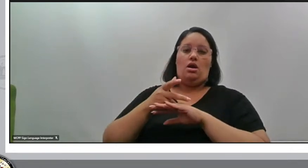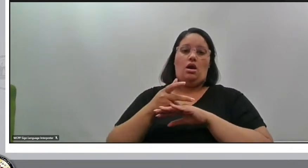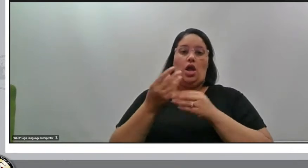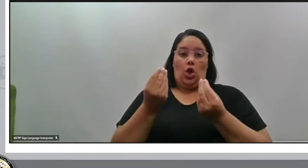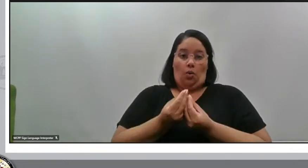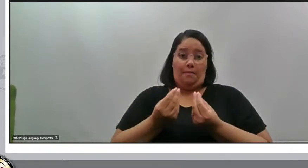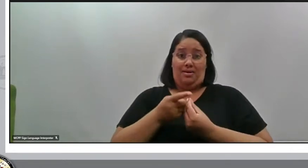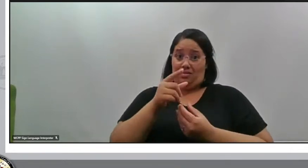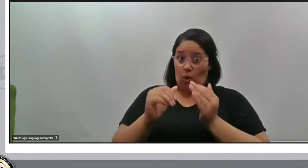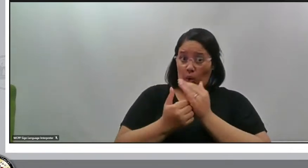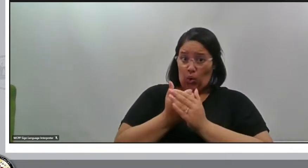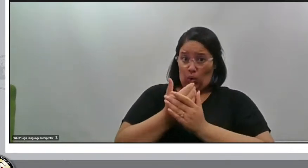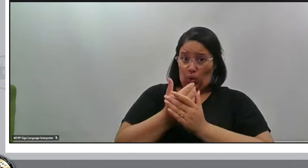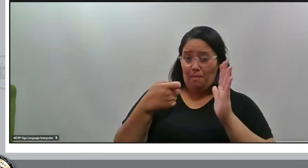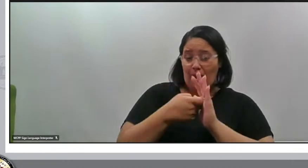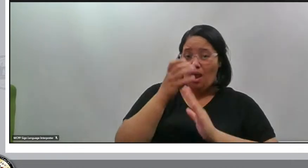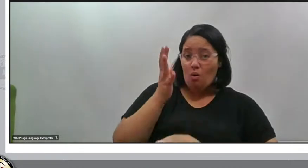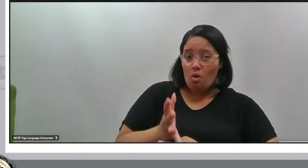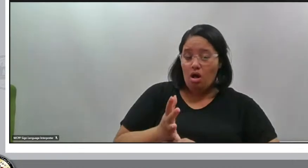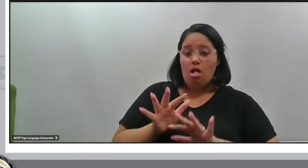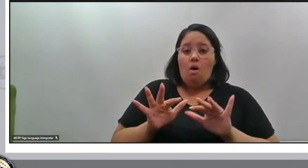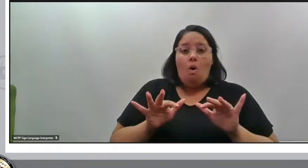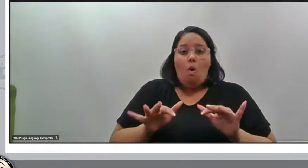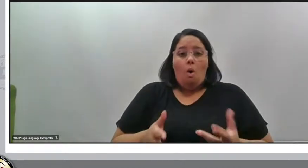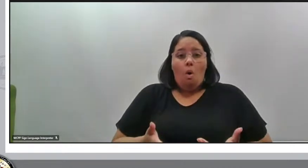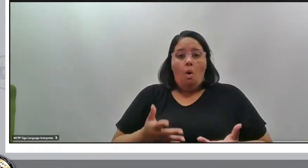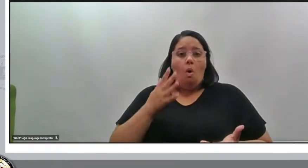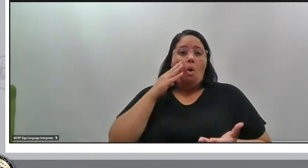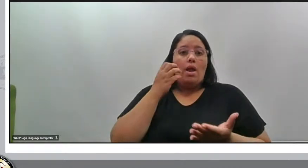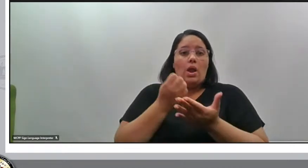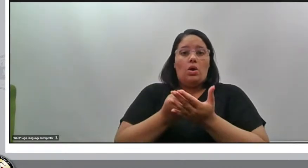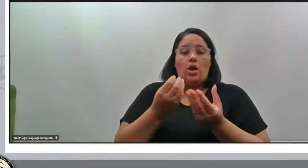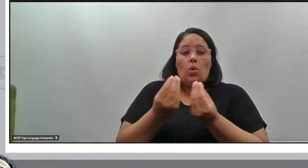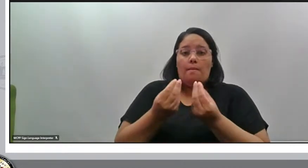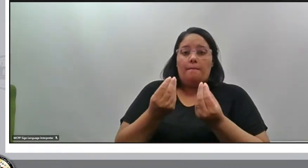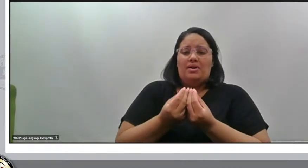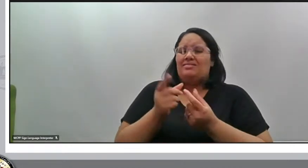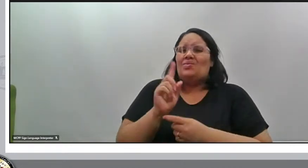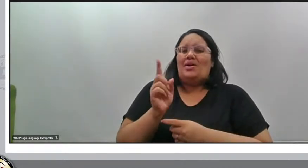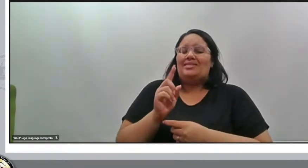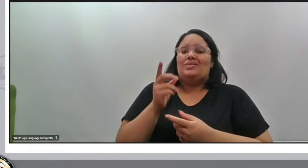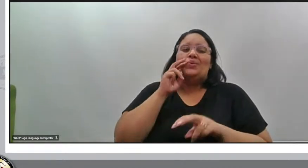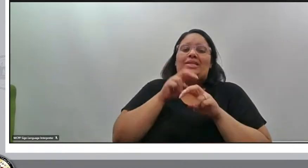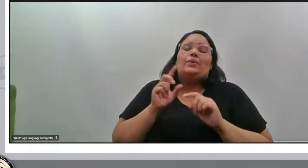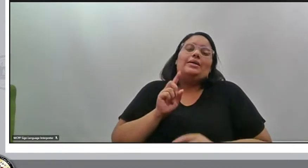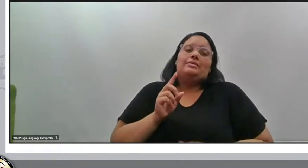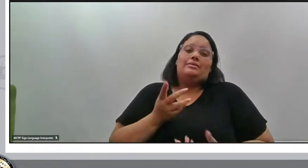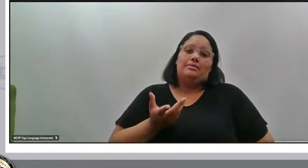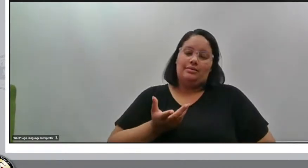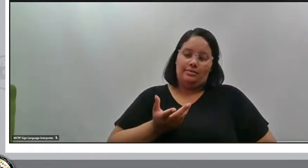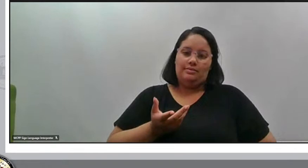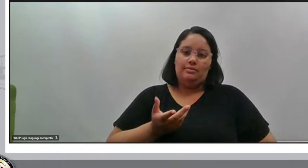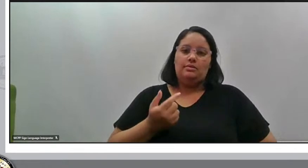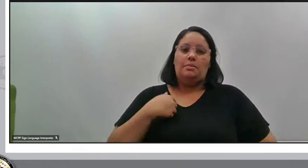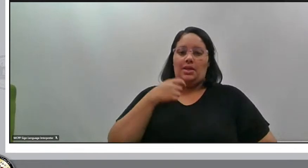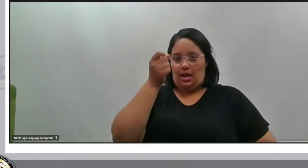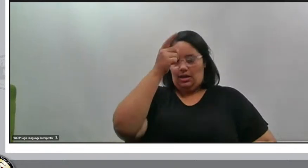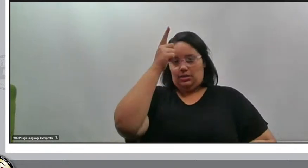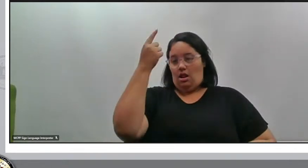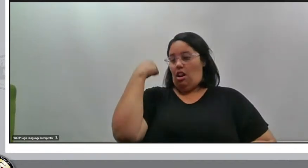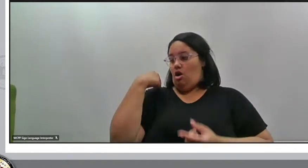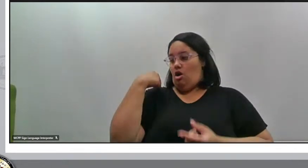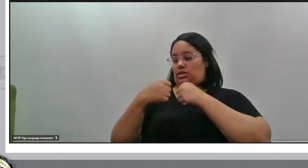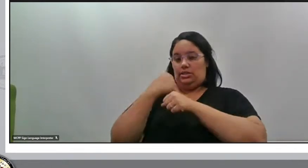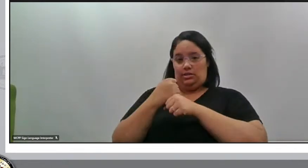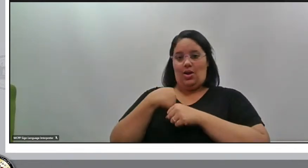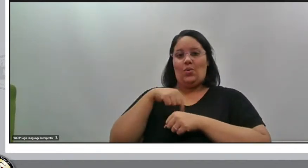going to be bought, or is it equipment that, what is the equipment that we need? I do understand last year we also